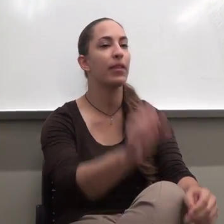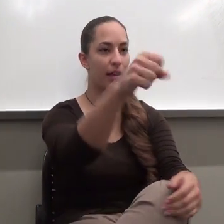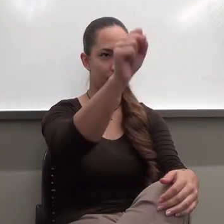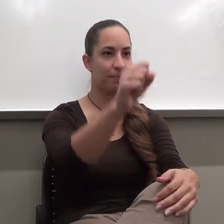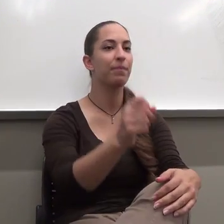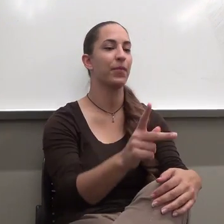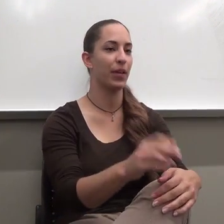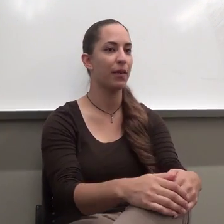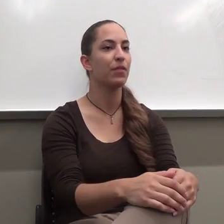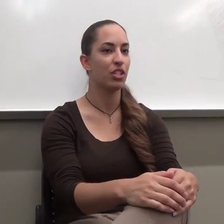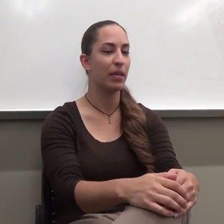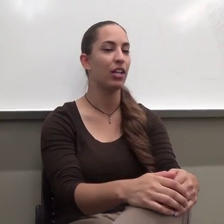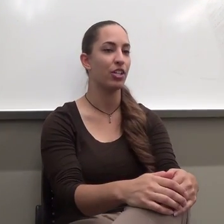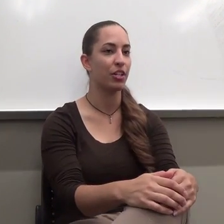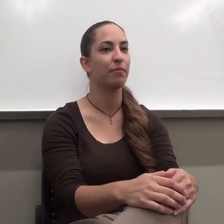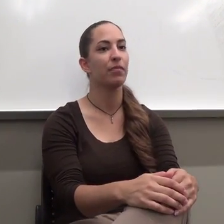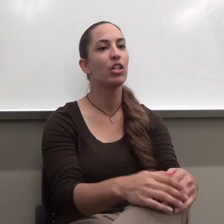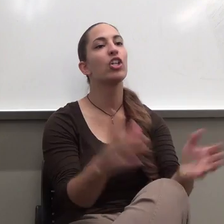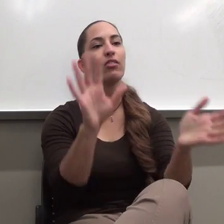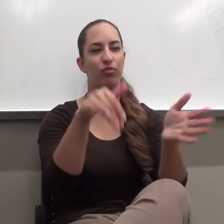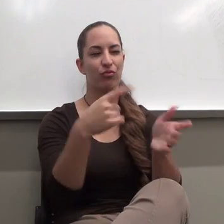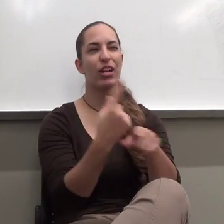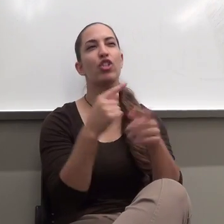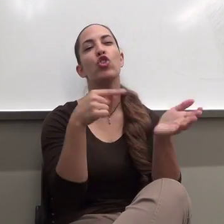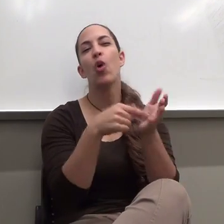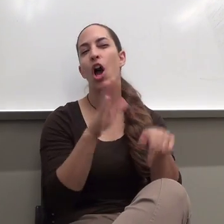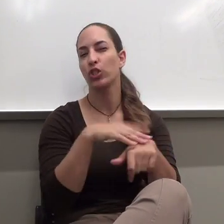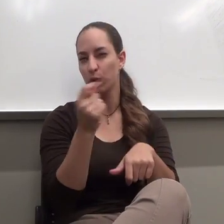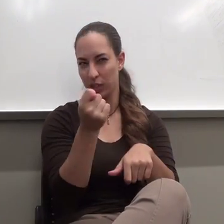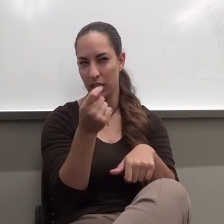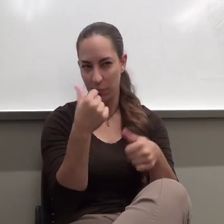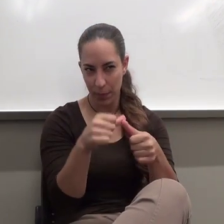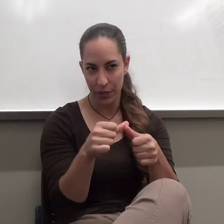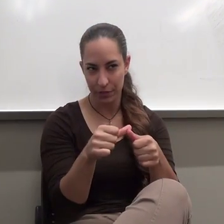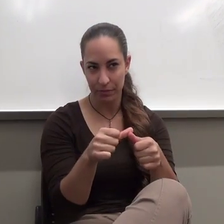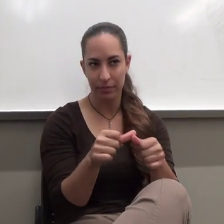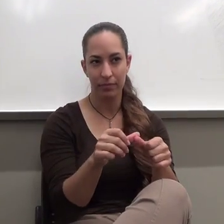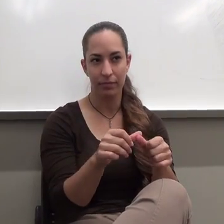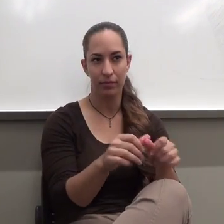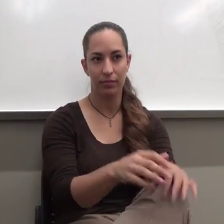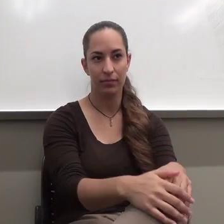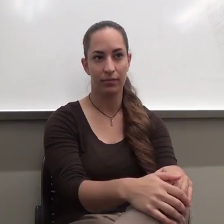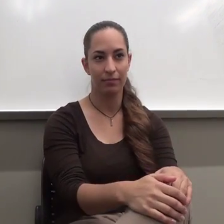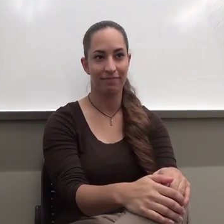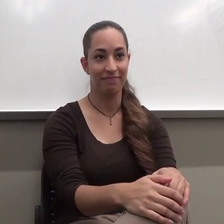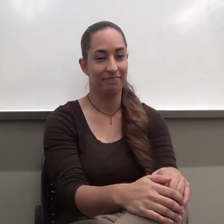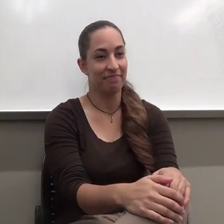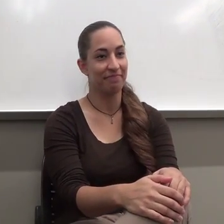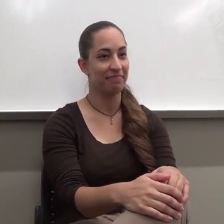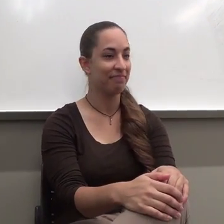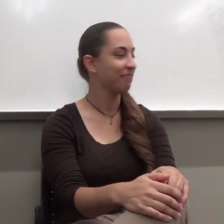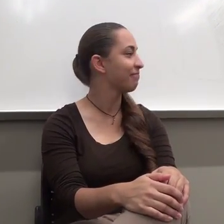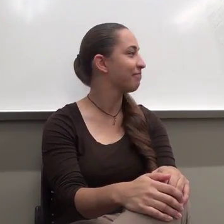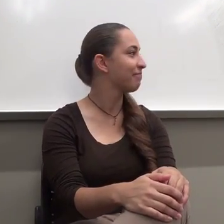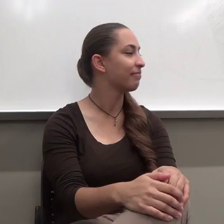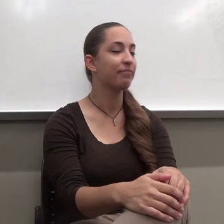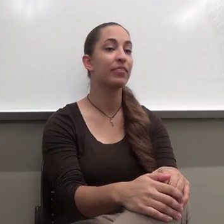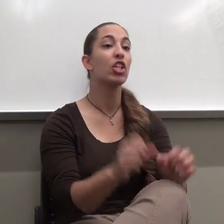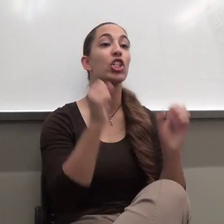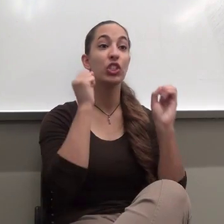the paper that's due on Just making sure. Tuesday. Okay. All right, so now we're going to hand out